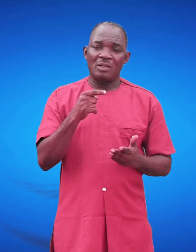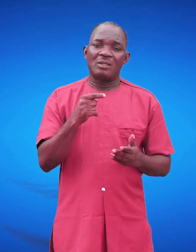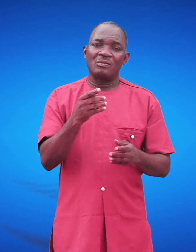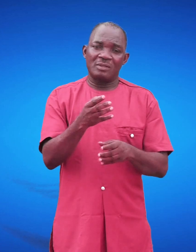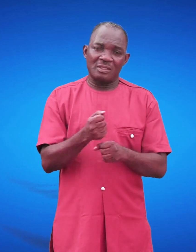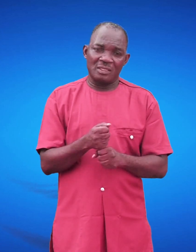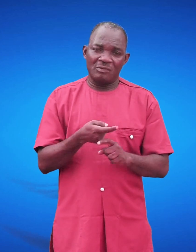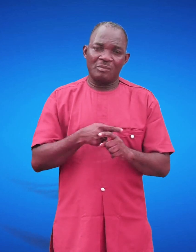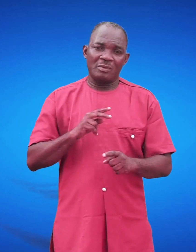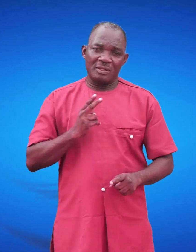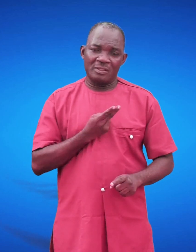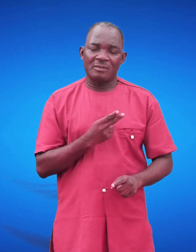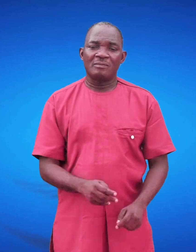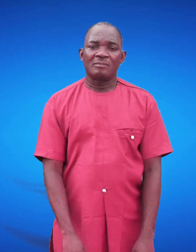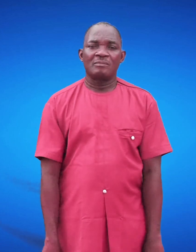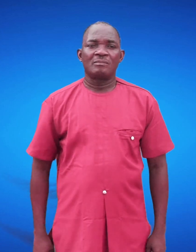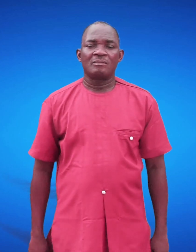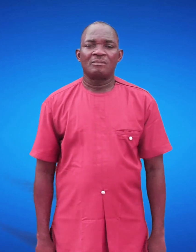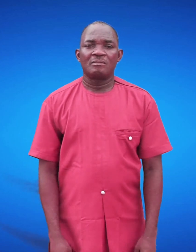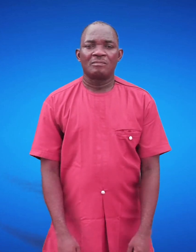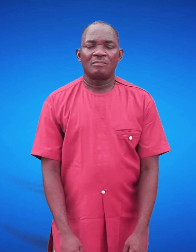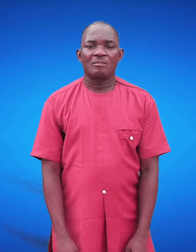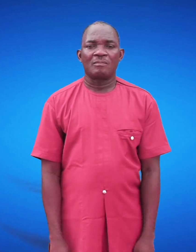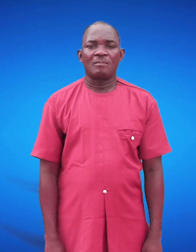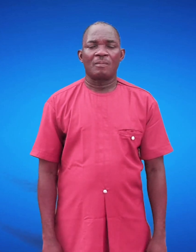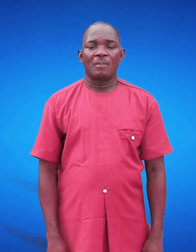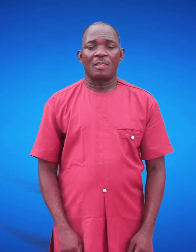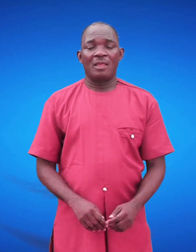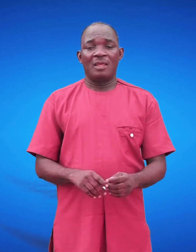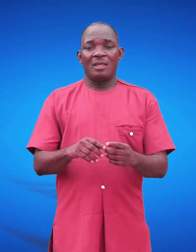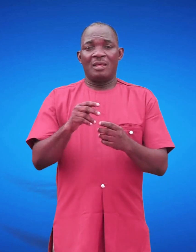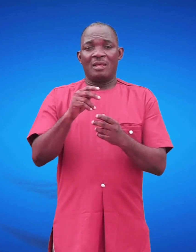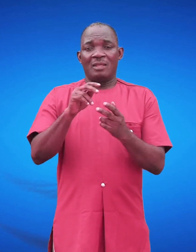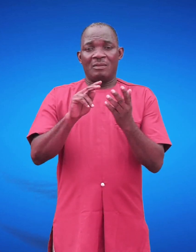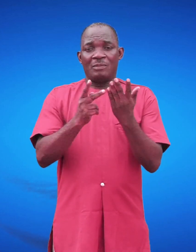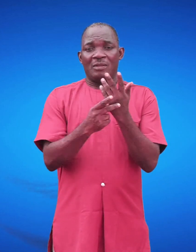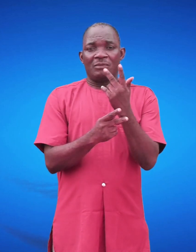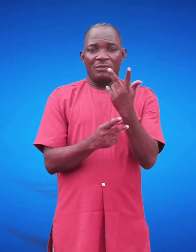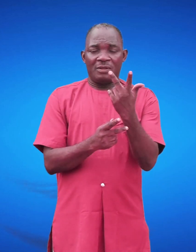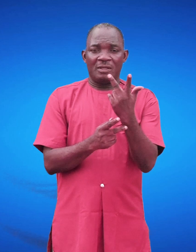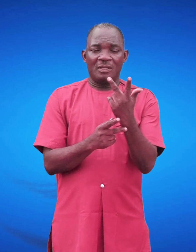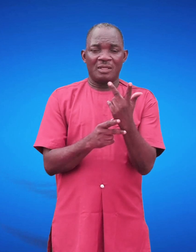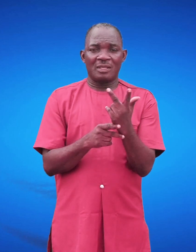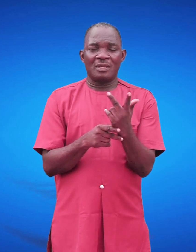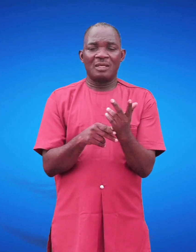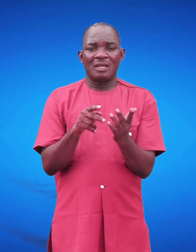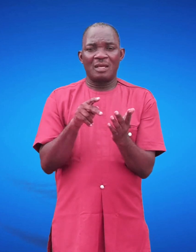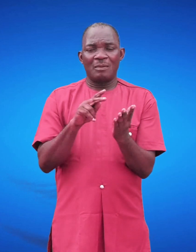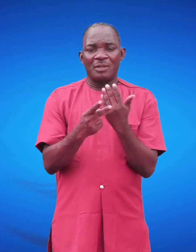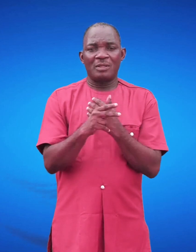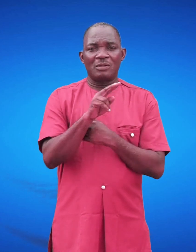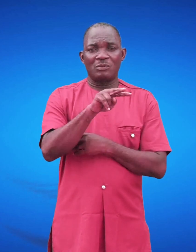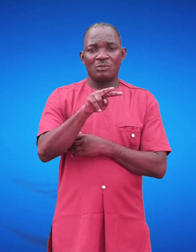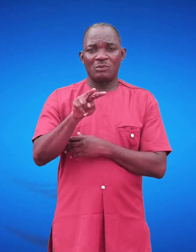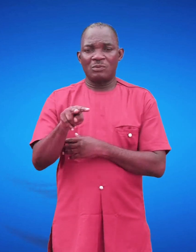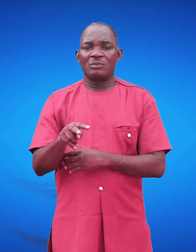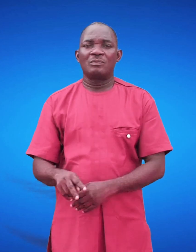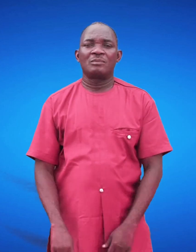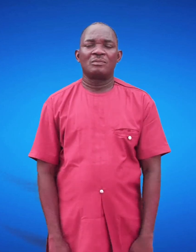from us. Part 3, page 22, tells